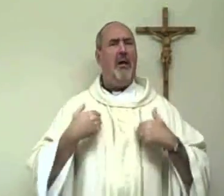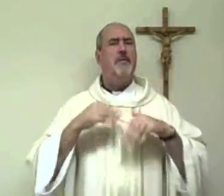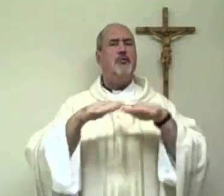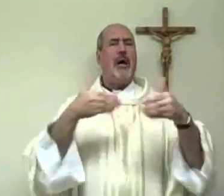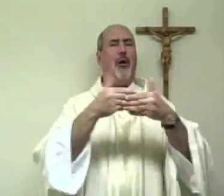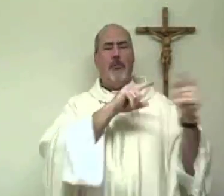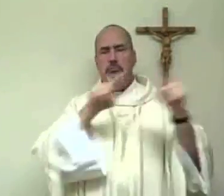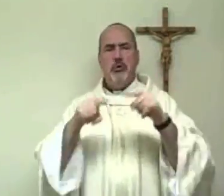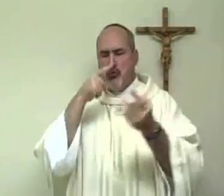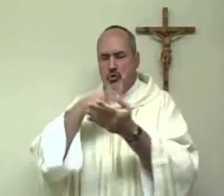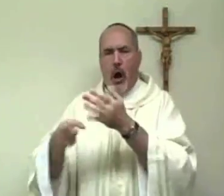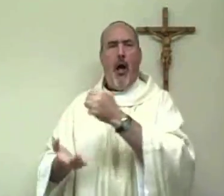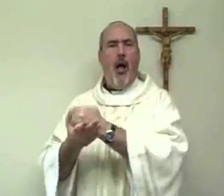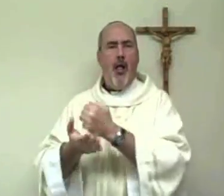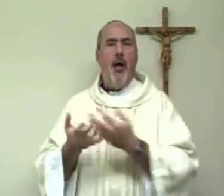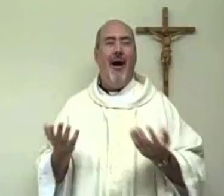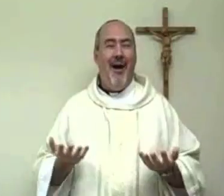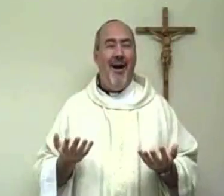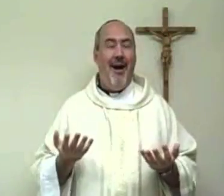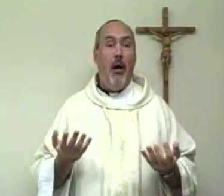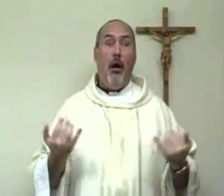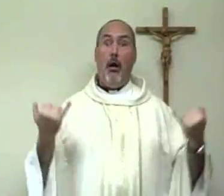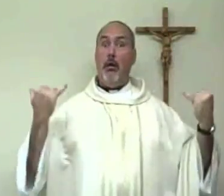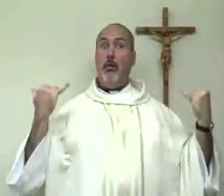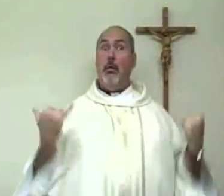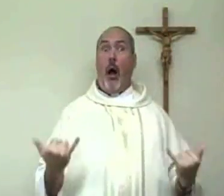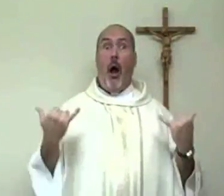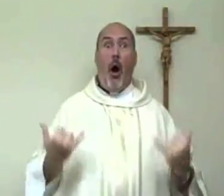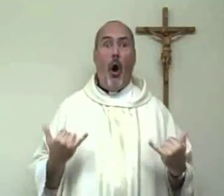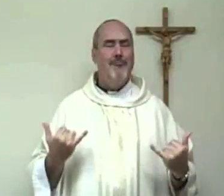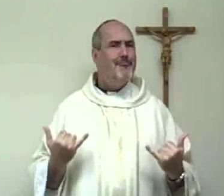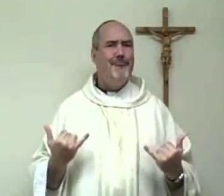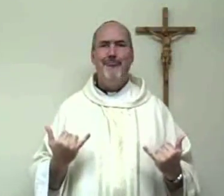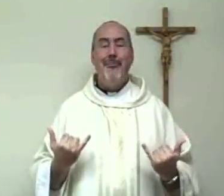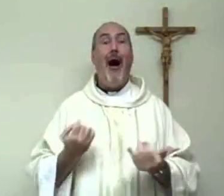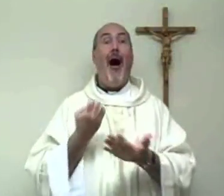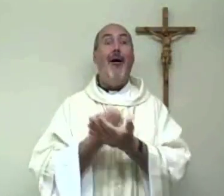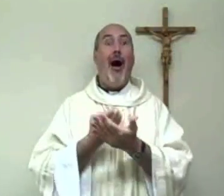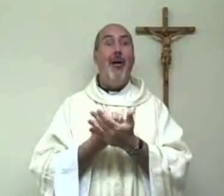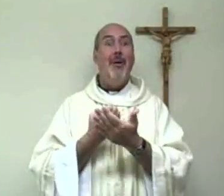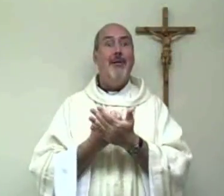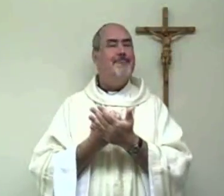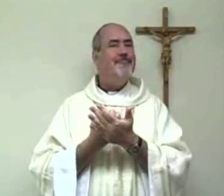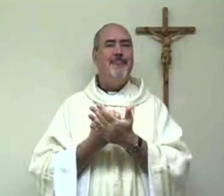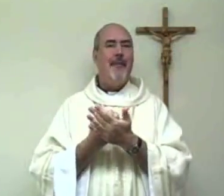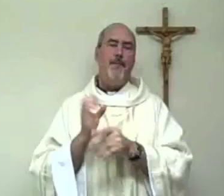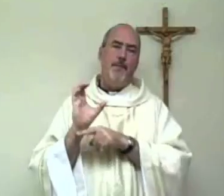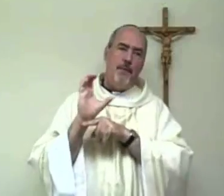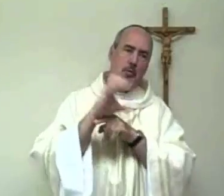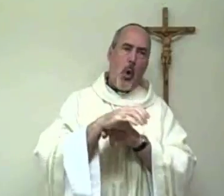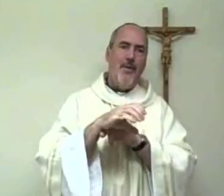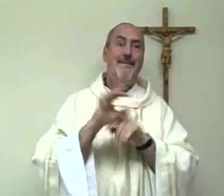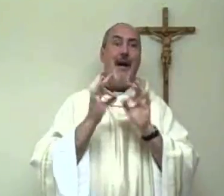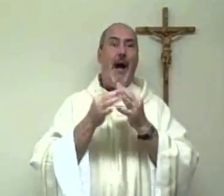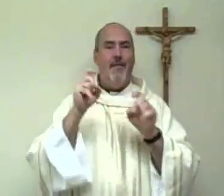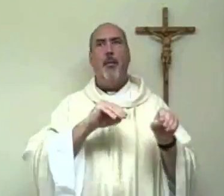quite a support network. And children were able to come check on their elderly parents quite frequently. However,